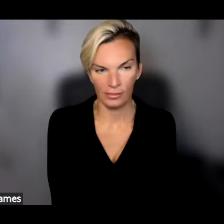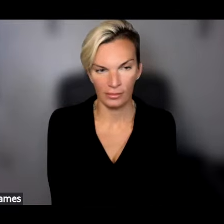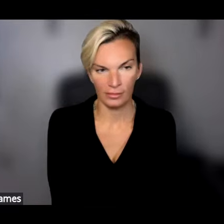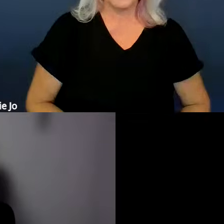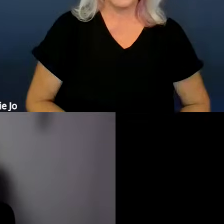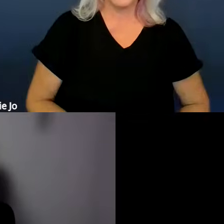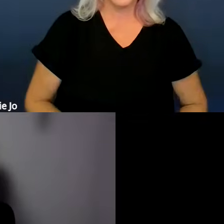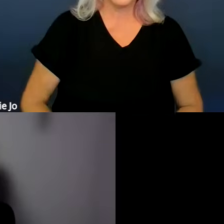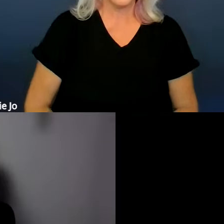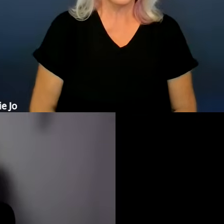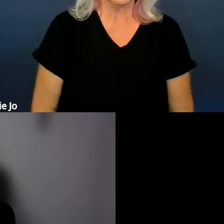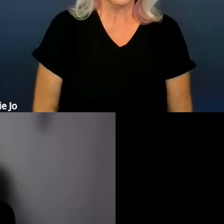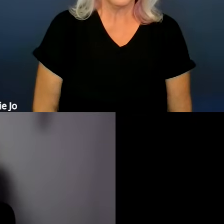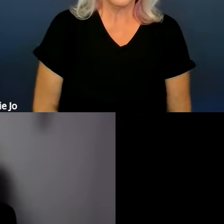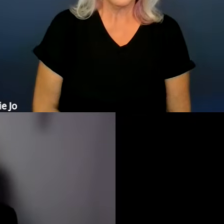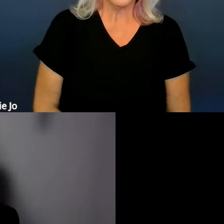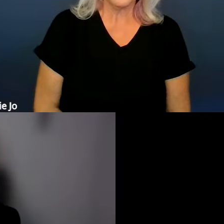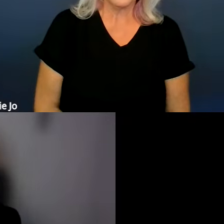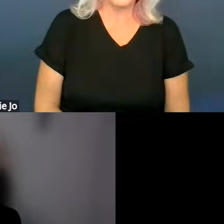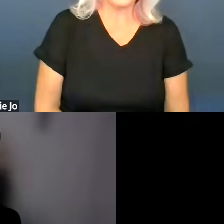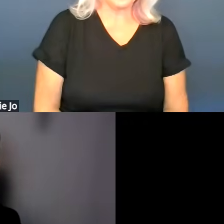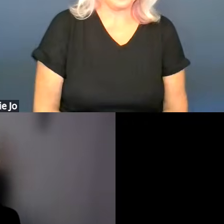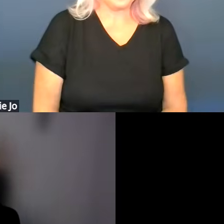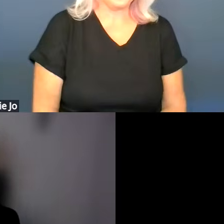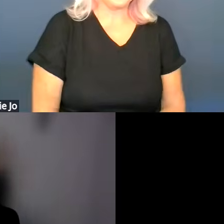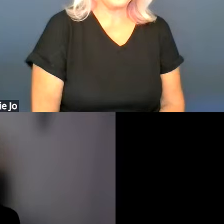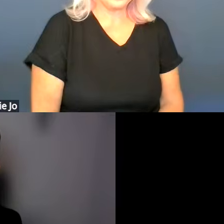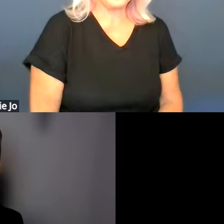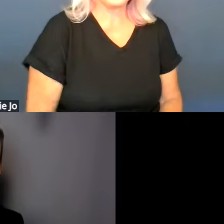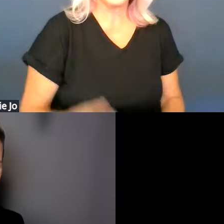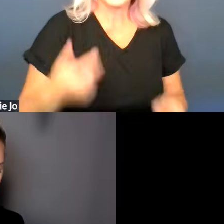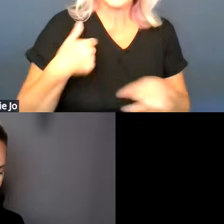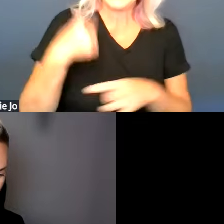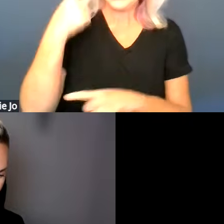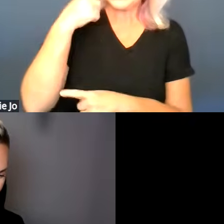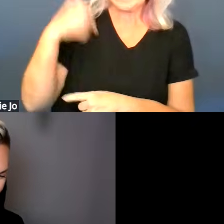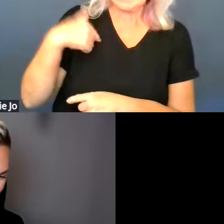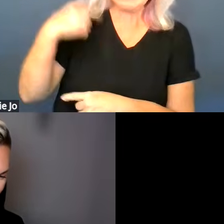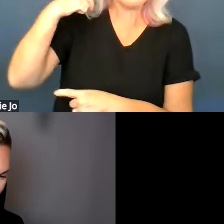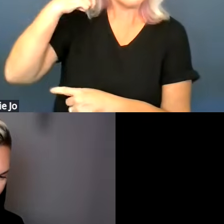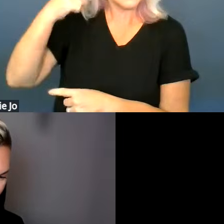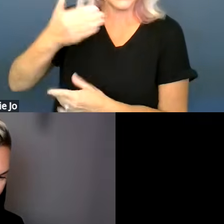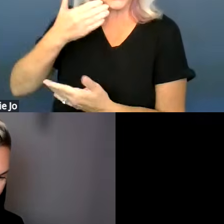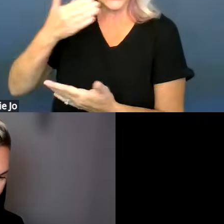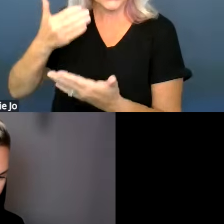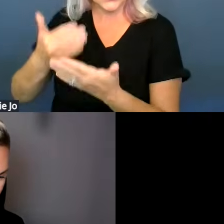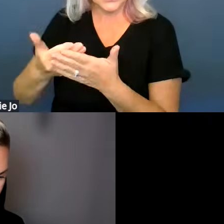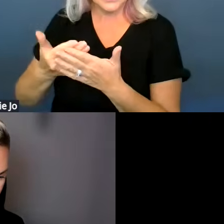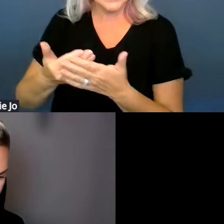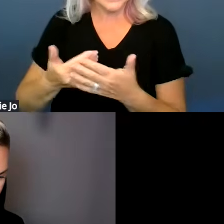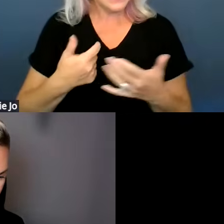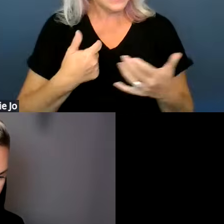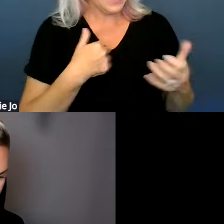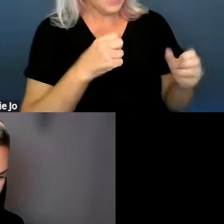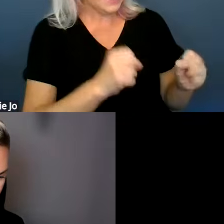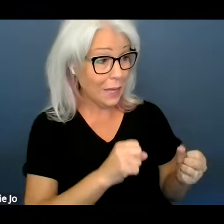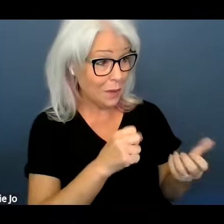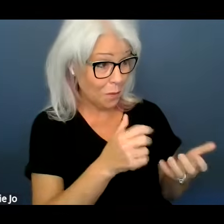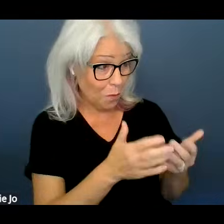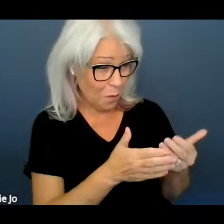Comments? No, I think that sounds good. Look at, that's what I've written right here. You can almost read your writing there. You have it right